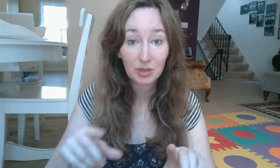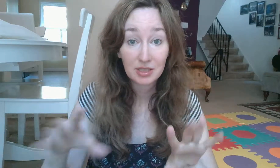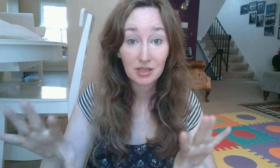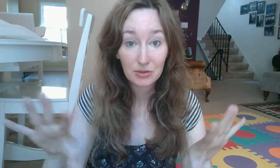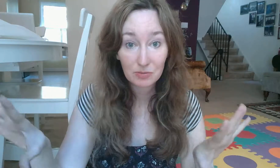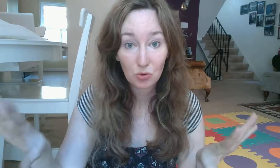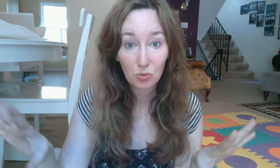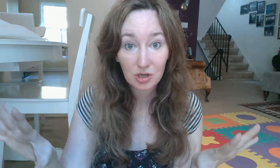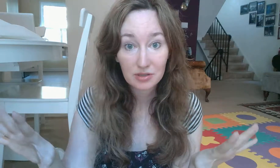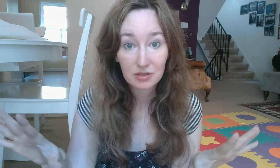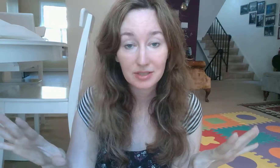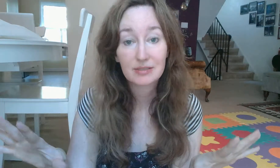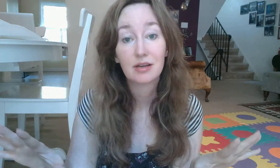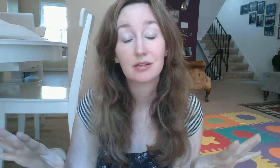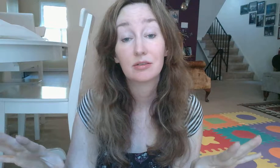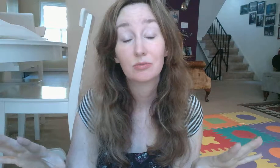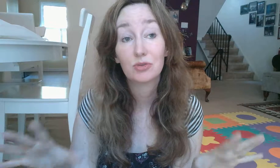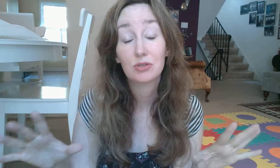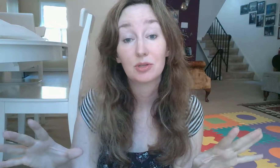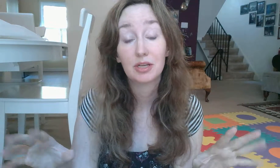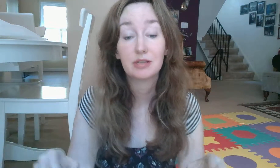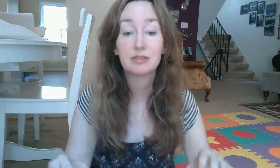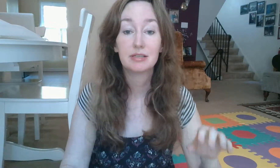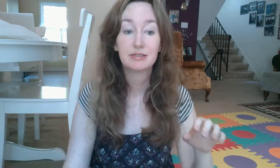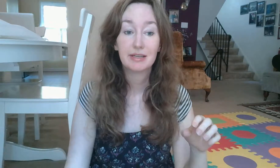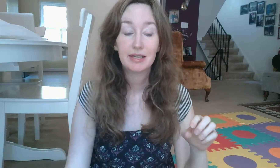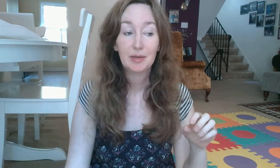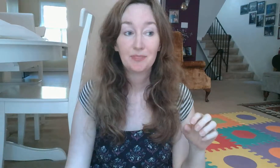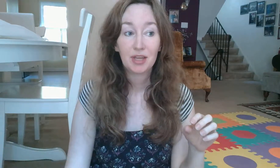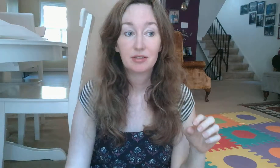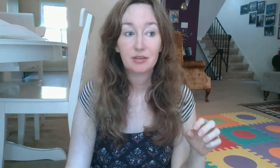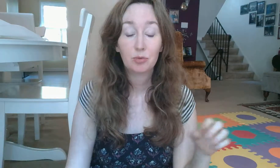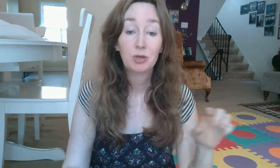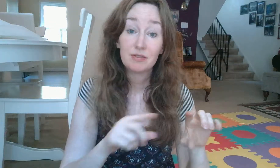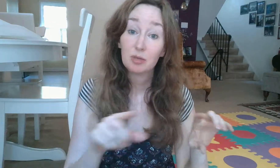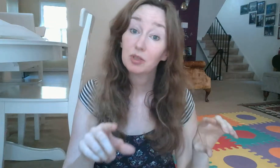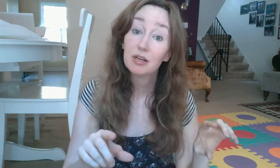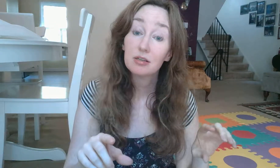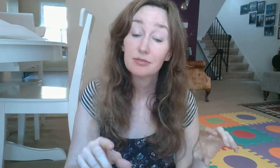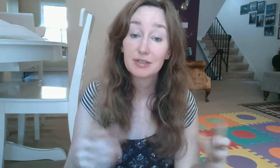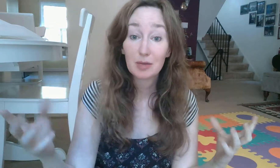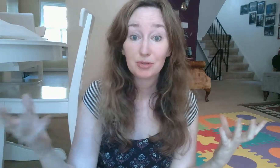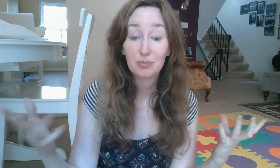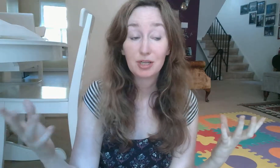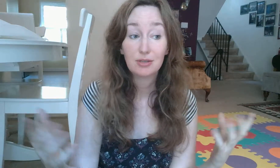slowly and tell you some cool words you can sign once you know the letters, is when you have a double letter. For example, I'm going to